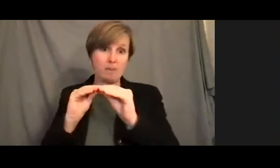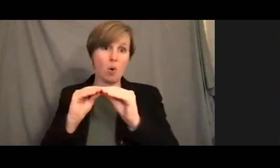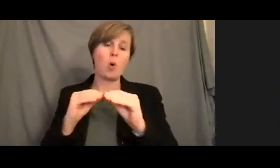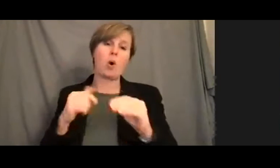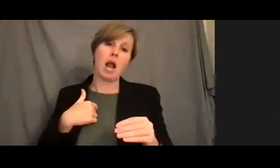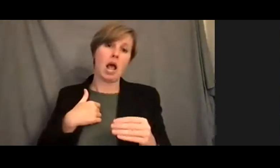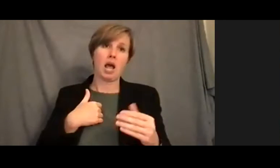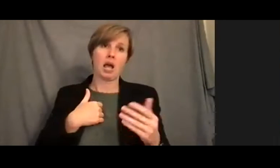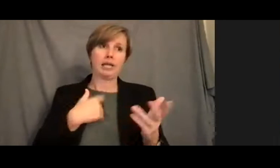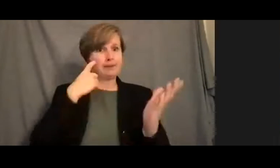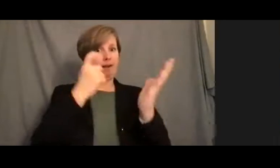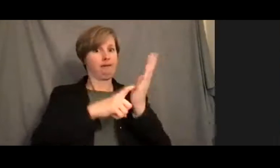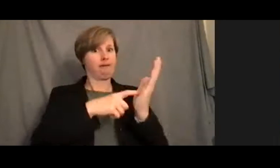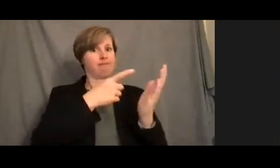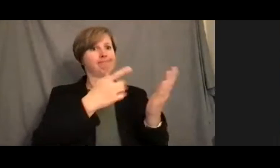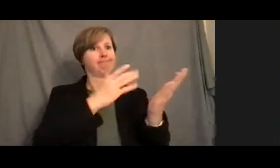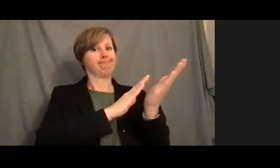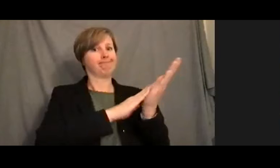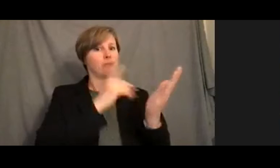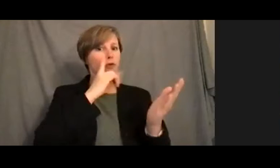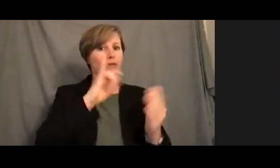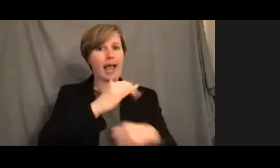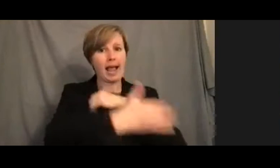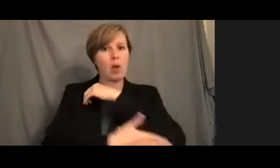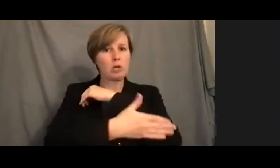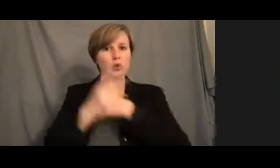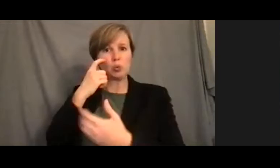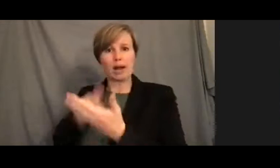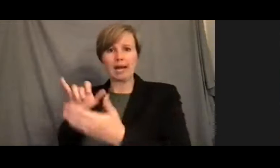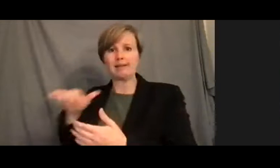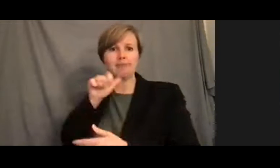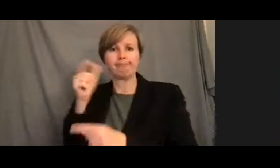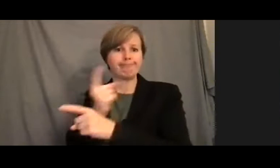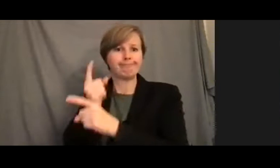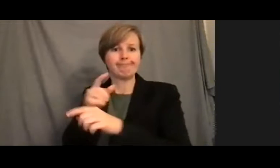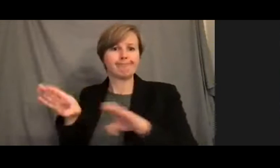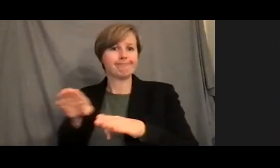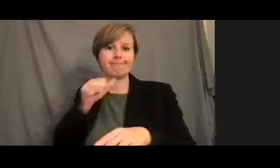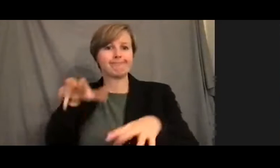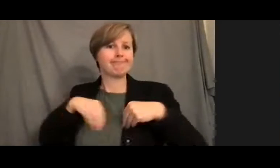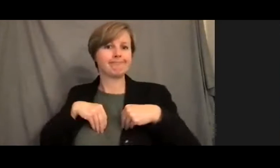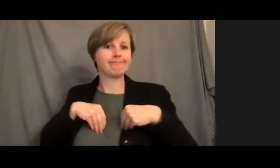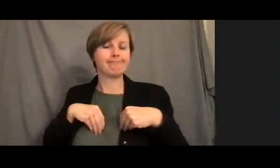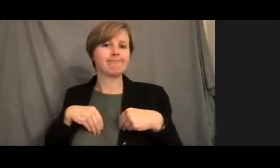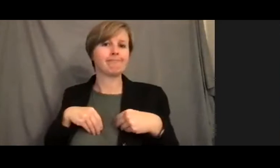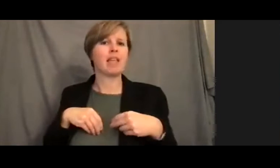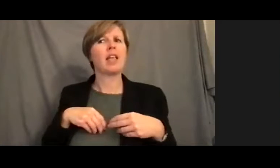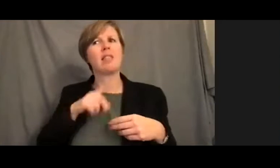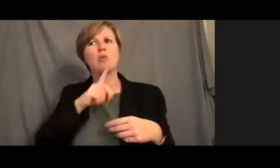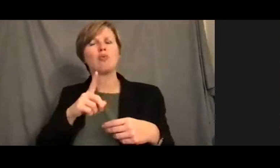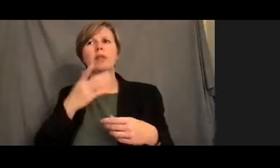that. But that was a poor response to a mental health